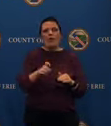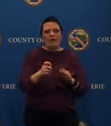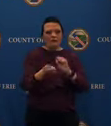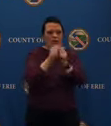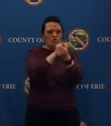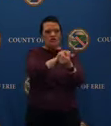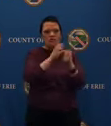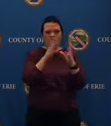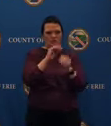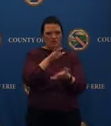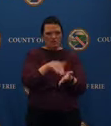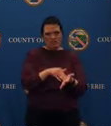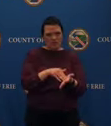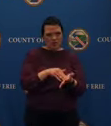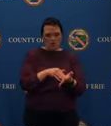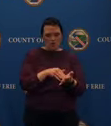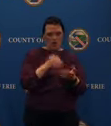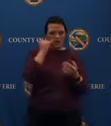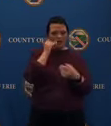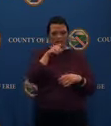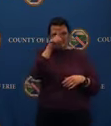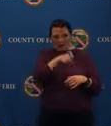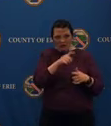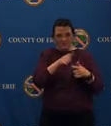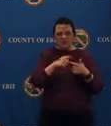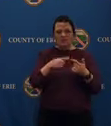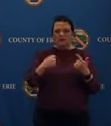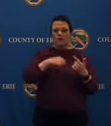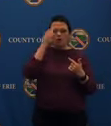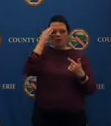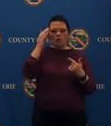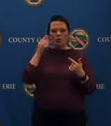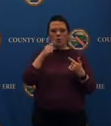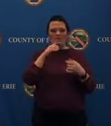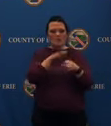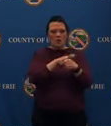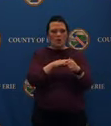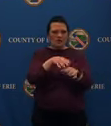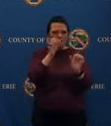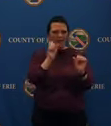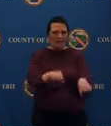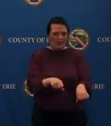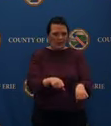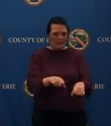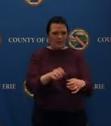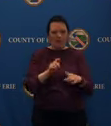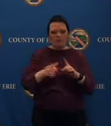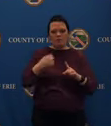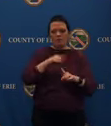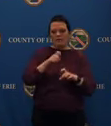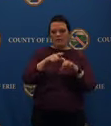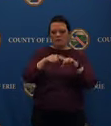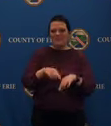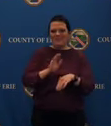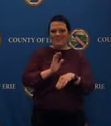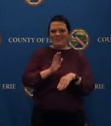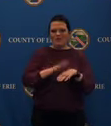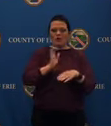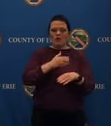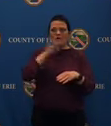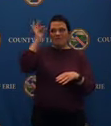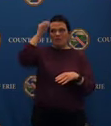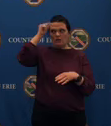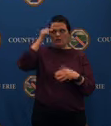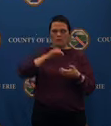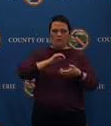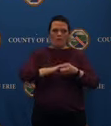convention center into one. If we do, we know we have it's a location that can do it, but we'd have to rely on our partners in the federal government